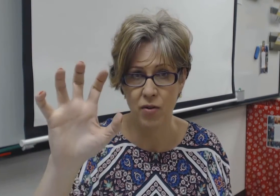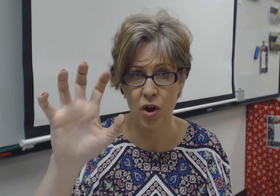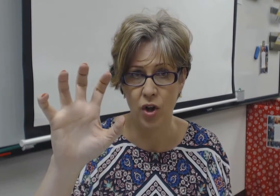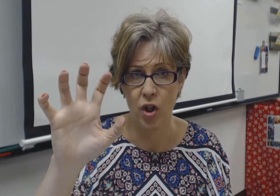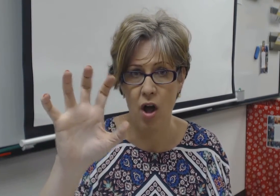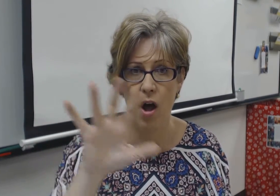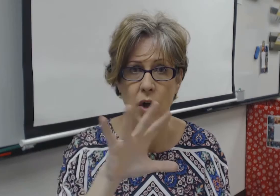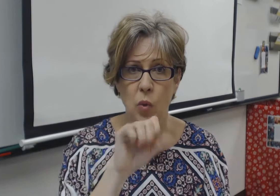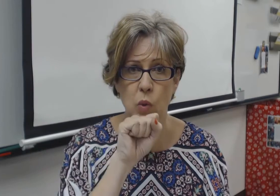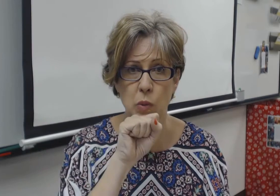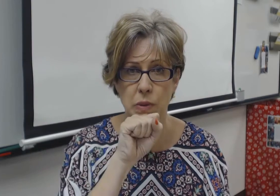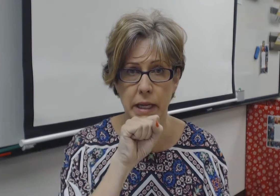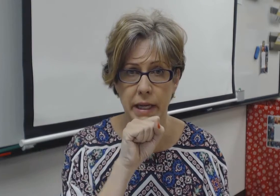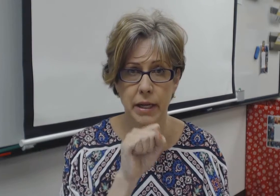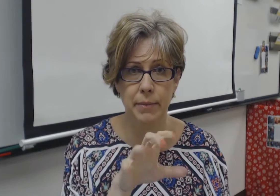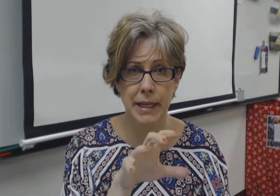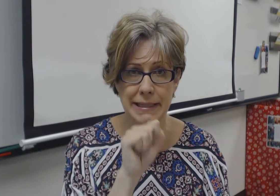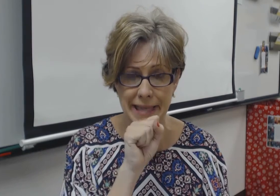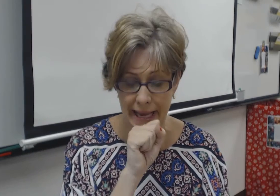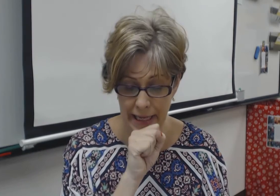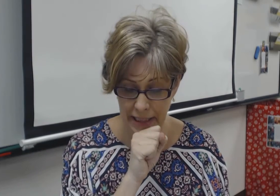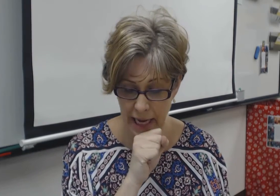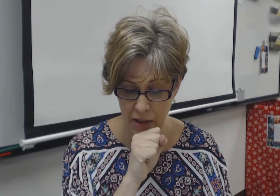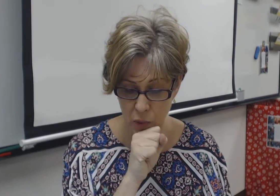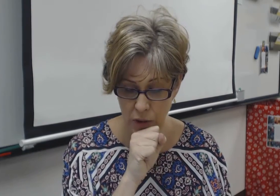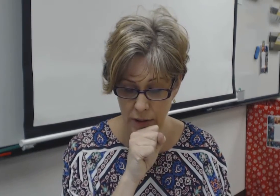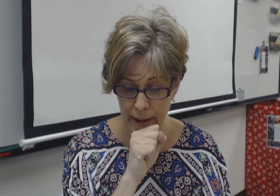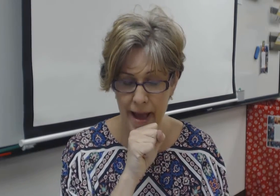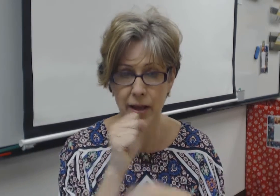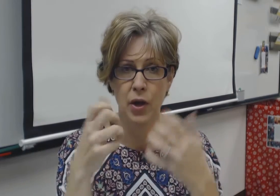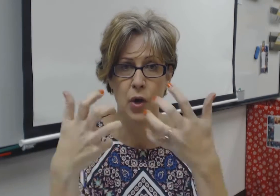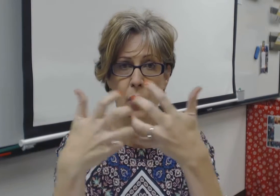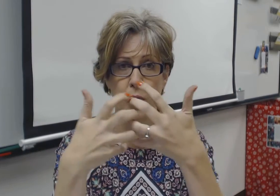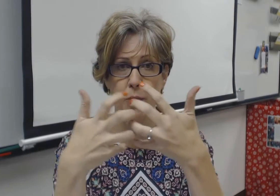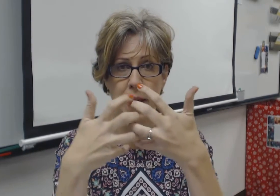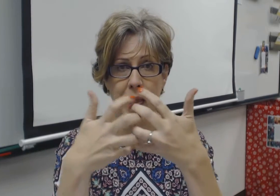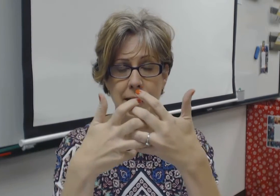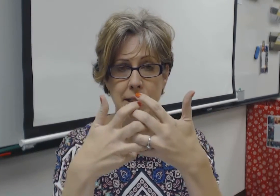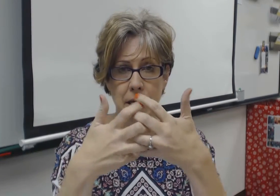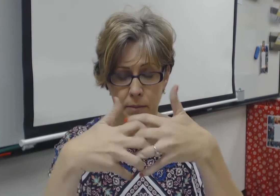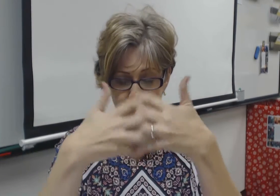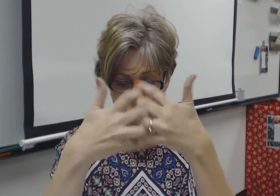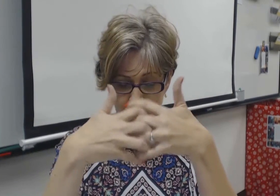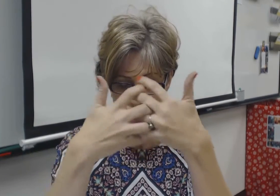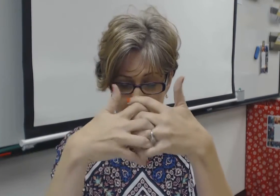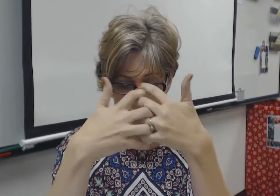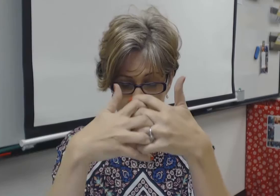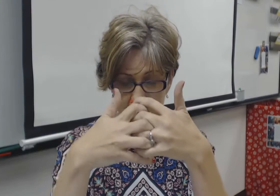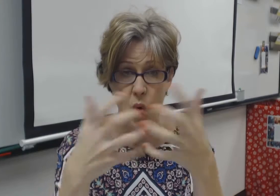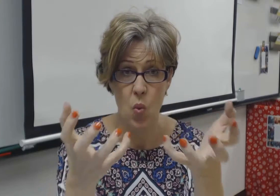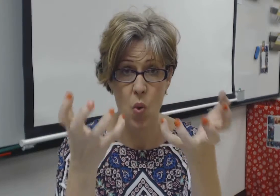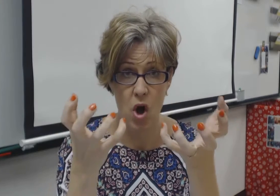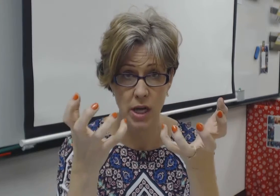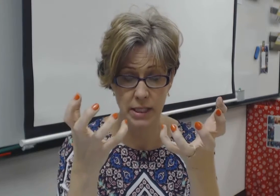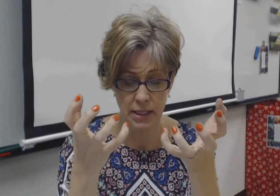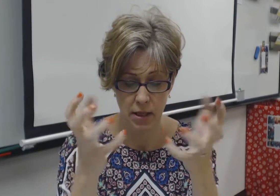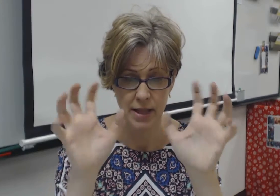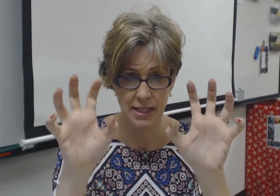or our claw, whoops, like you didn't mean to say it, you take the words back. Roommate, machine, want, that's